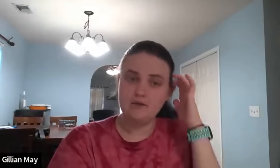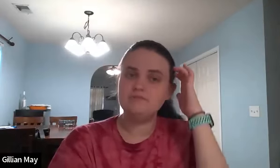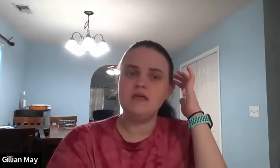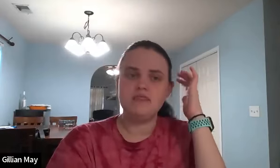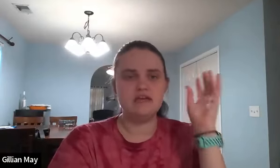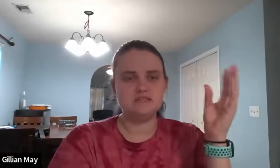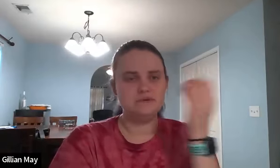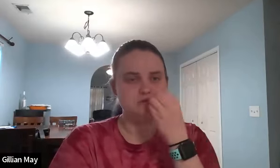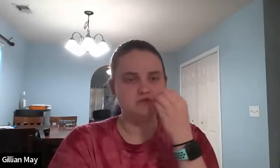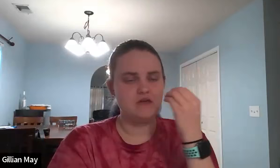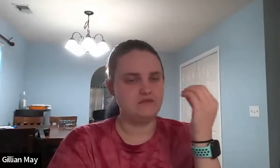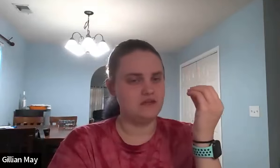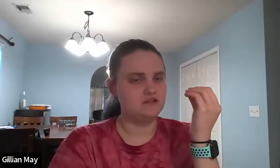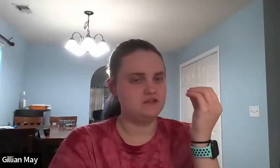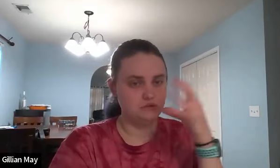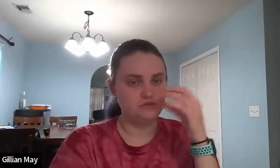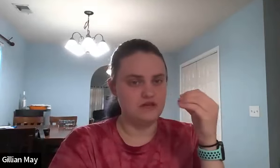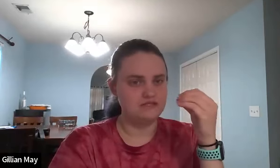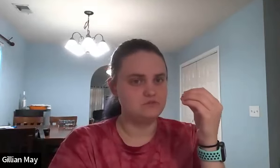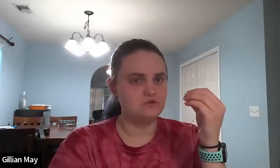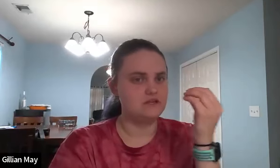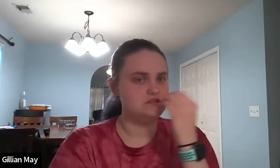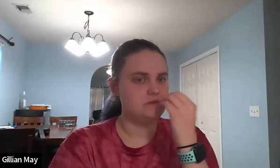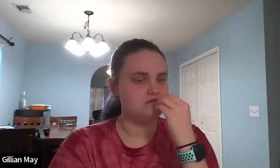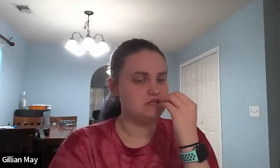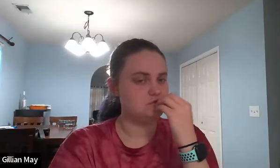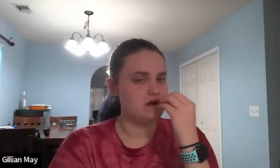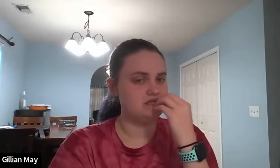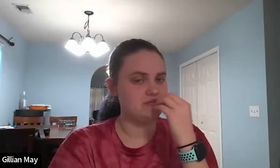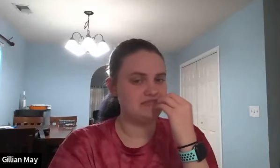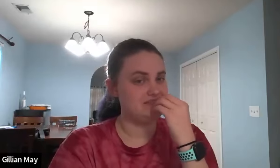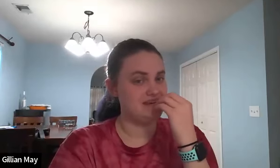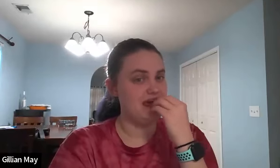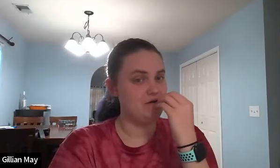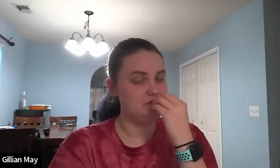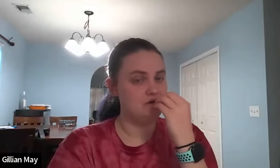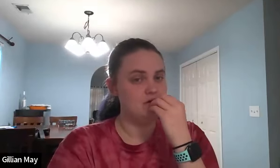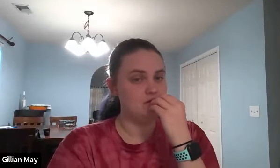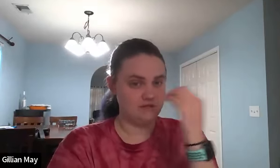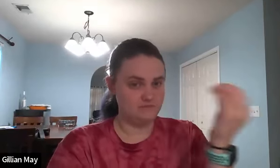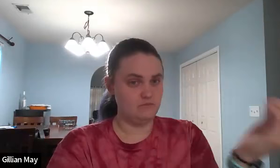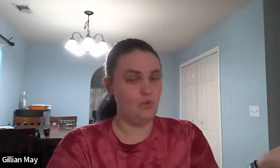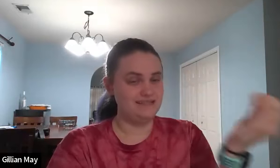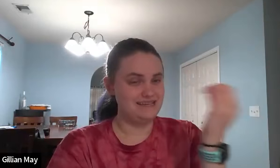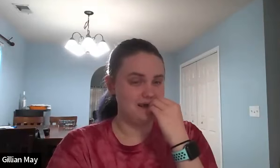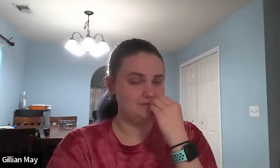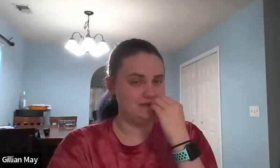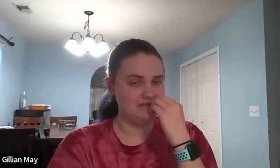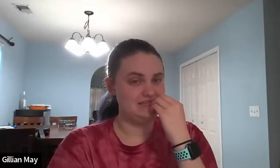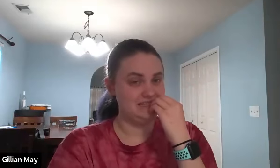noun, they typically will do that thing. They'll do that same sort of thing. So bouncing it twice means like the noun, whereas one time means the